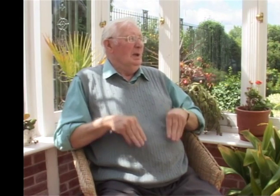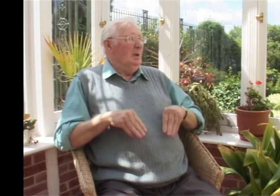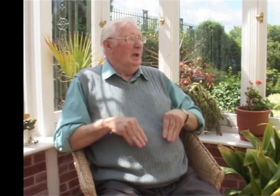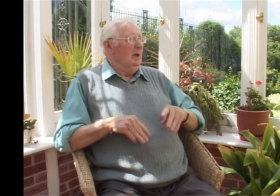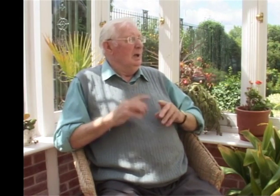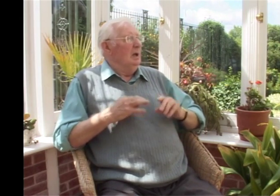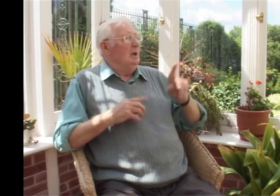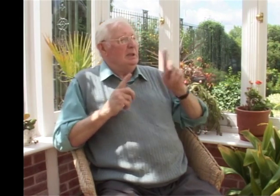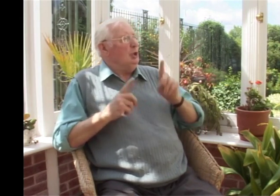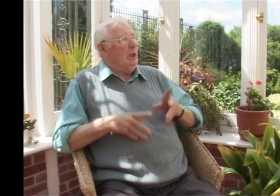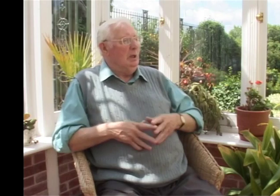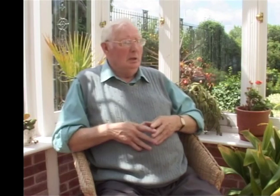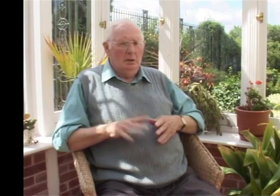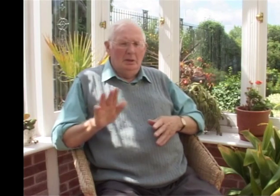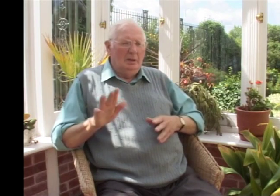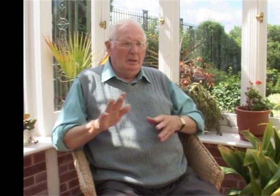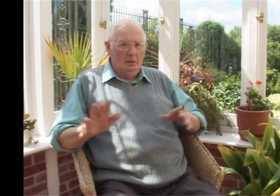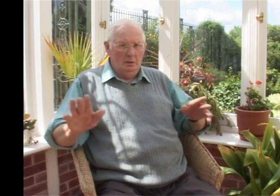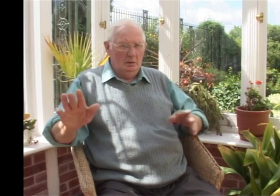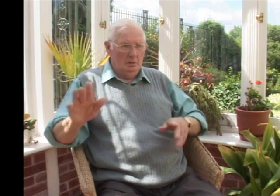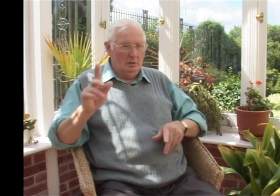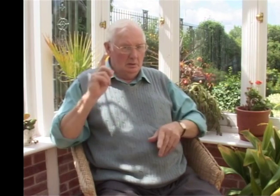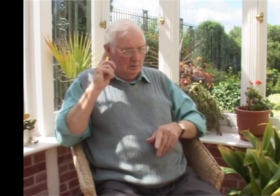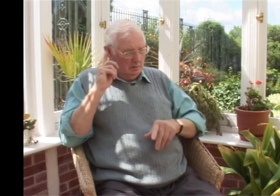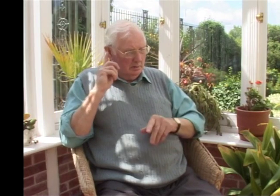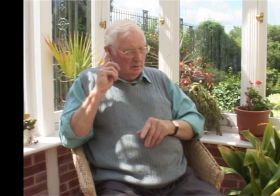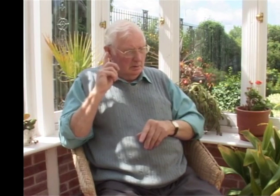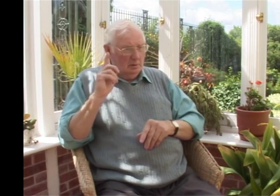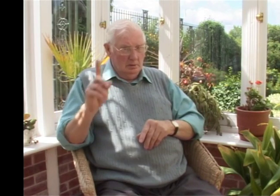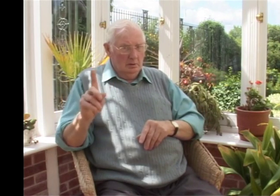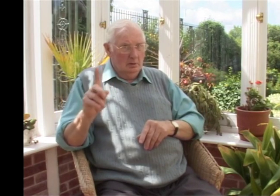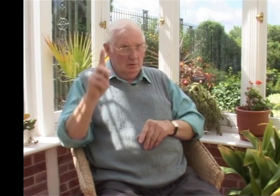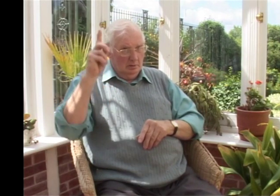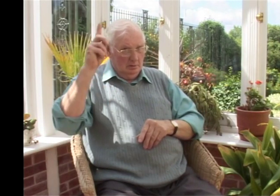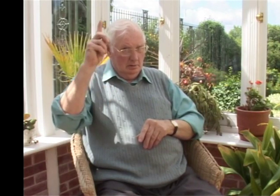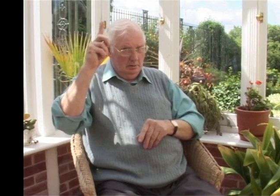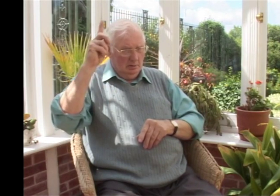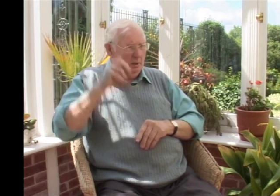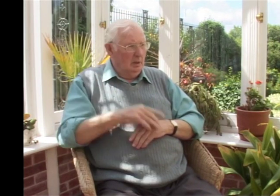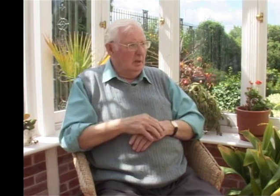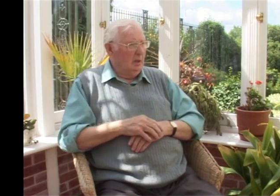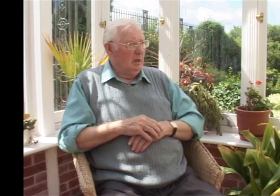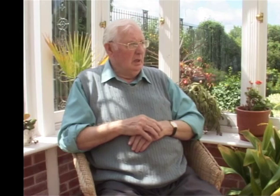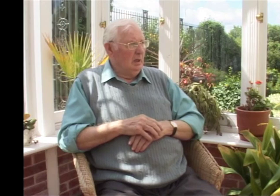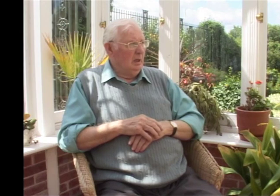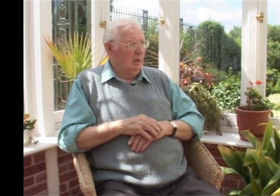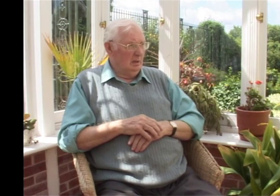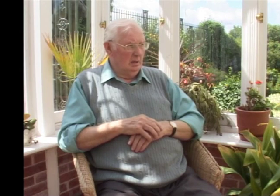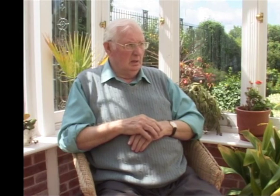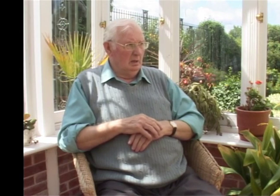waited, and the teacher said, oh, I can hear something, I can hear them. And I thought to myself, really? I didn't know whether to believe